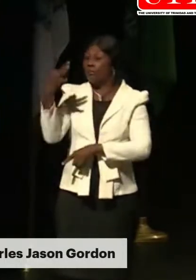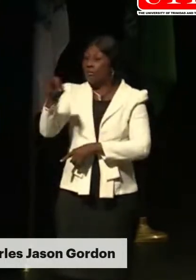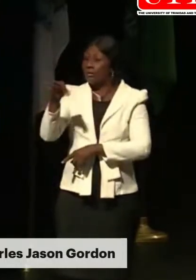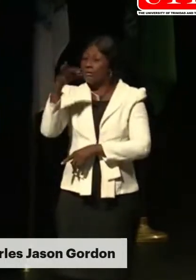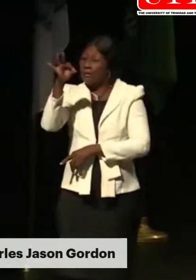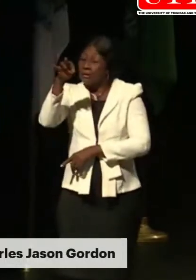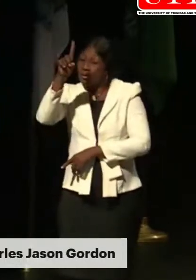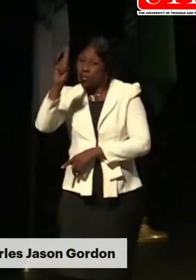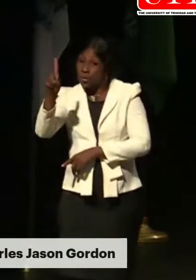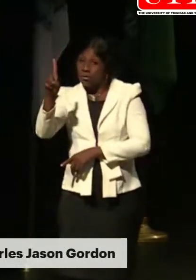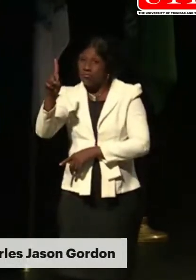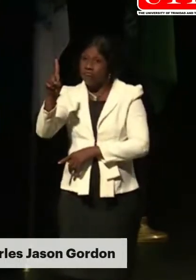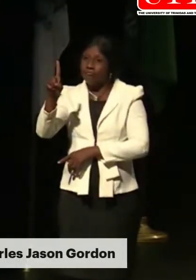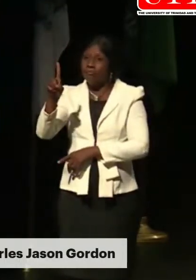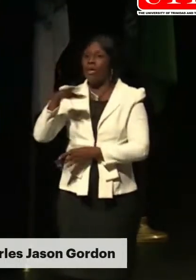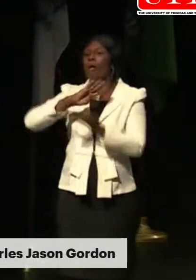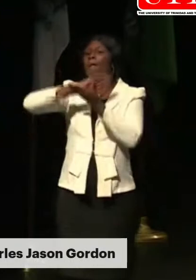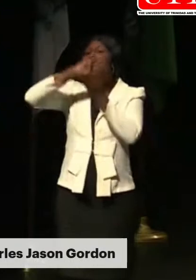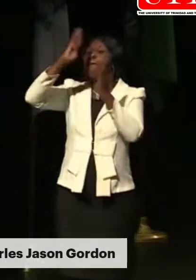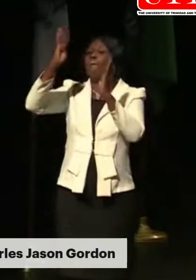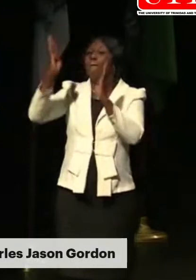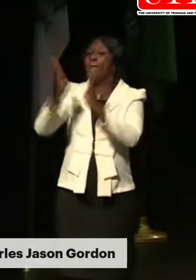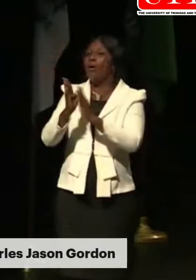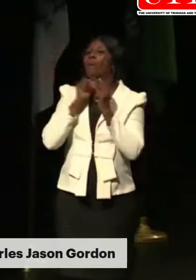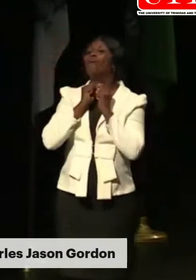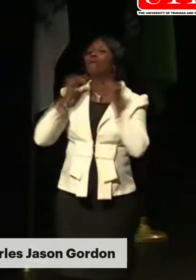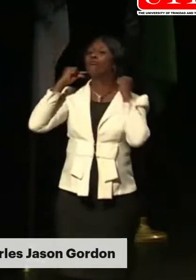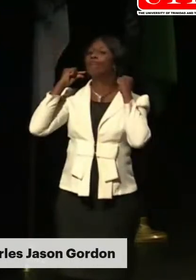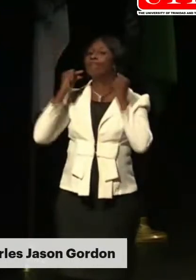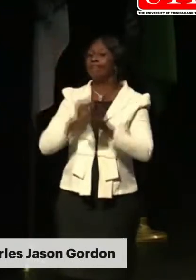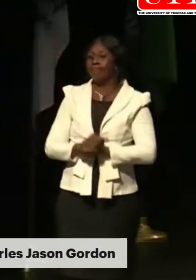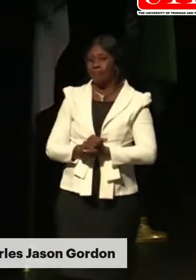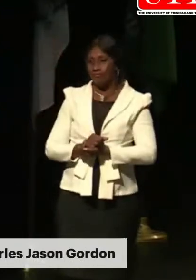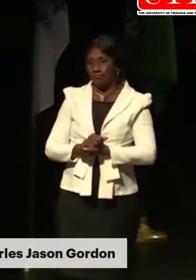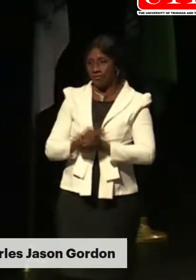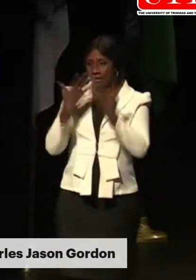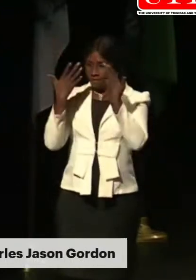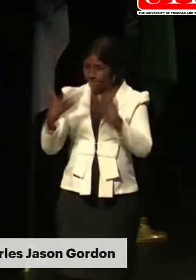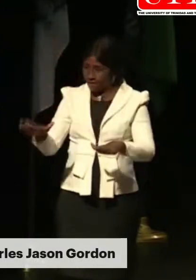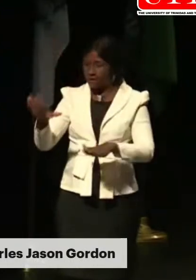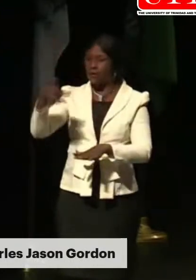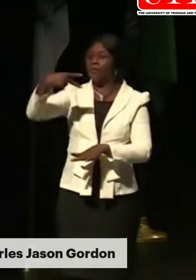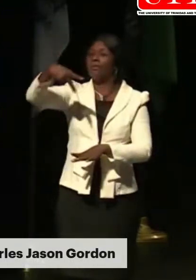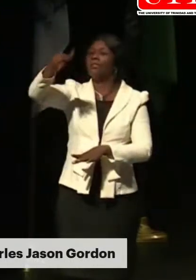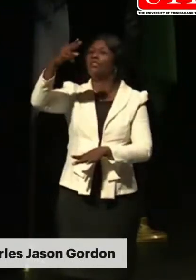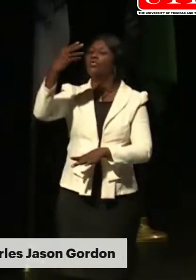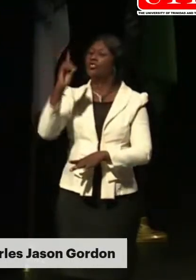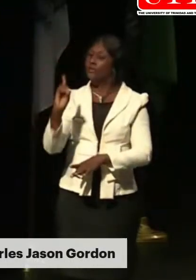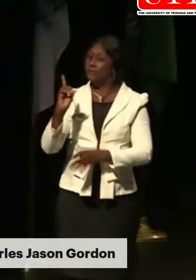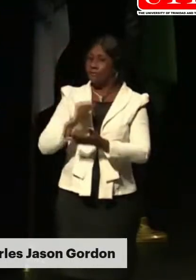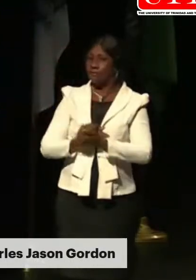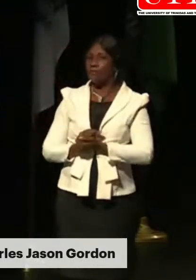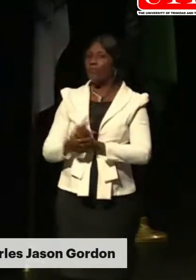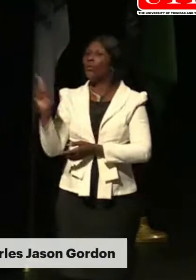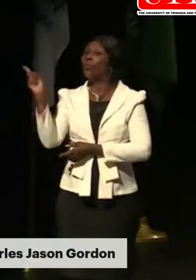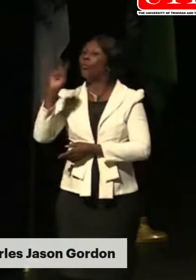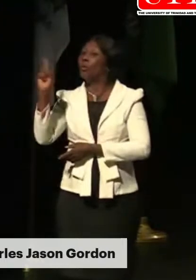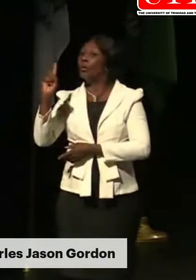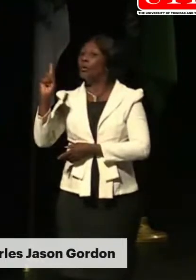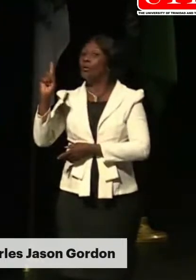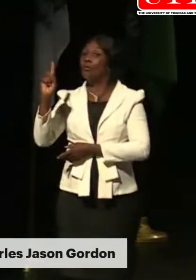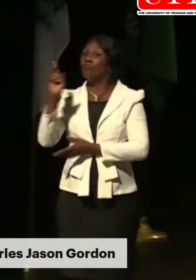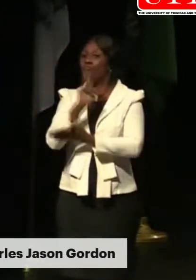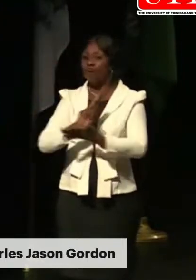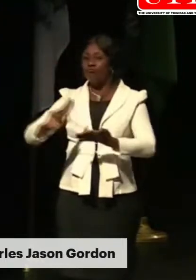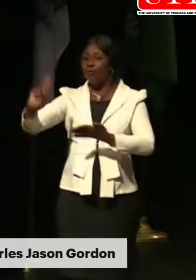as a priest and completed the Doctor of Philosophy from Heythrop at Jesuit College, University of